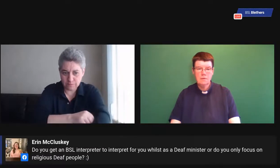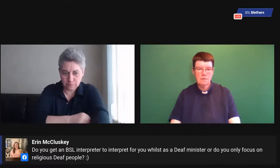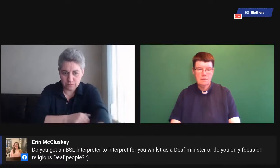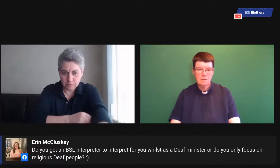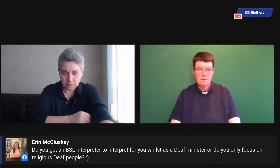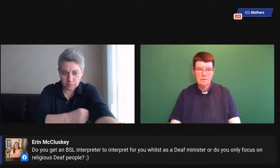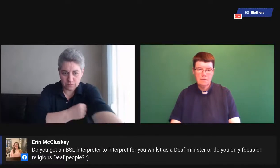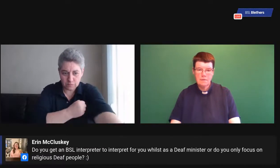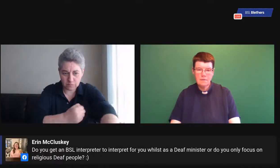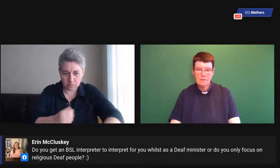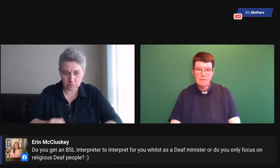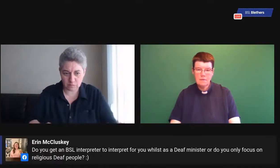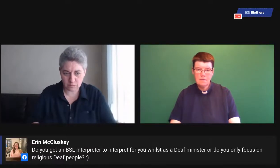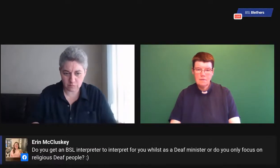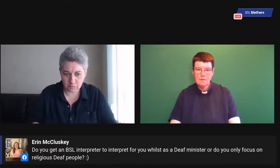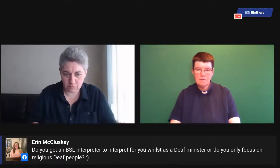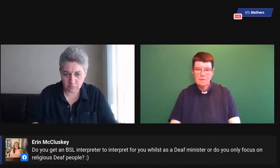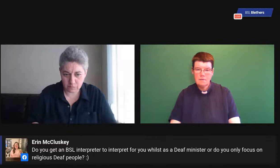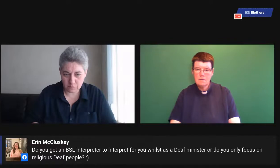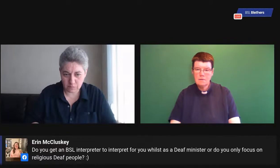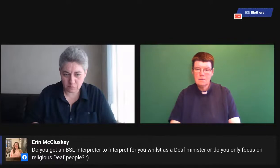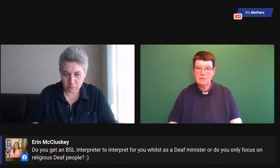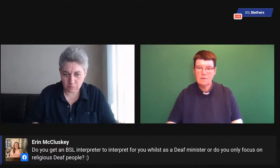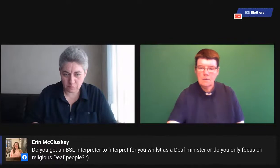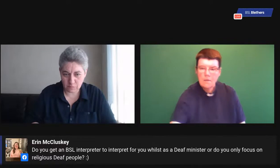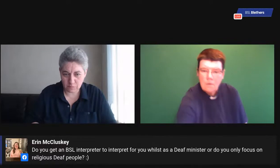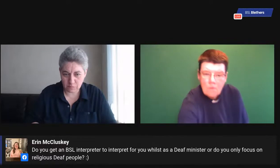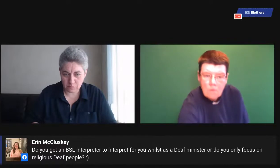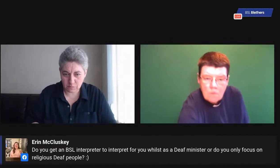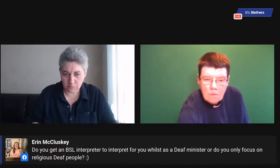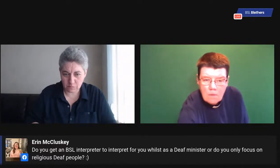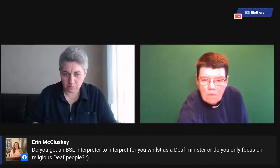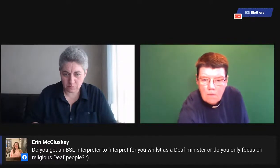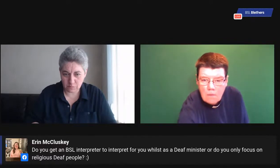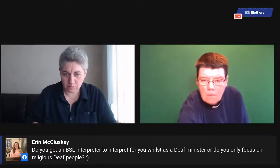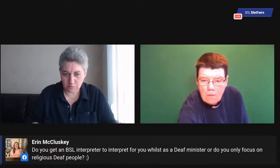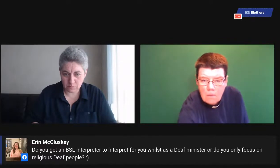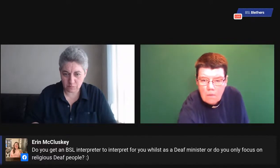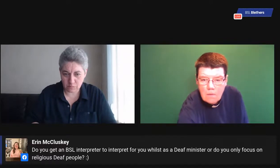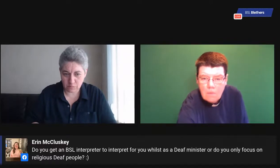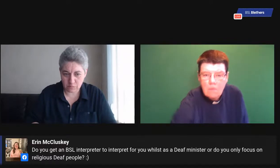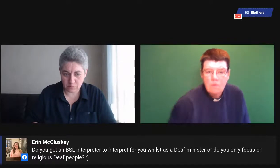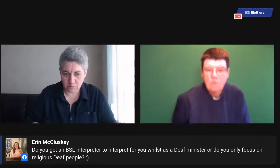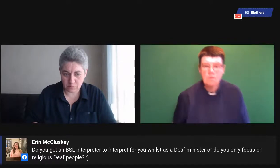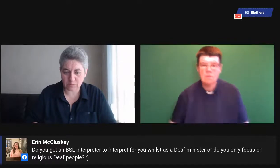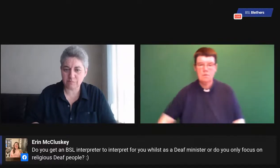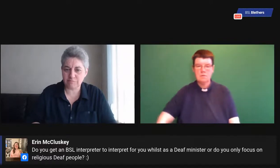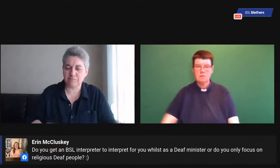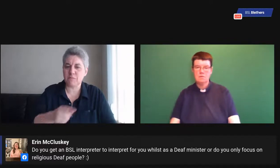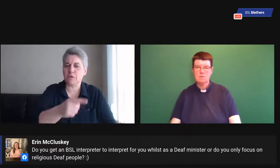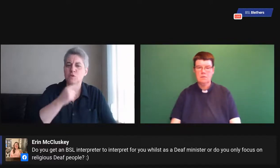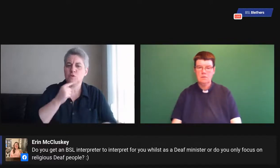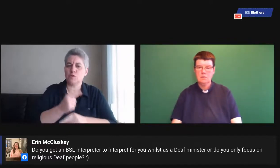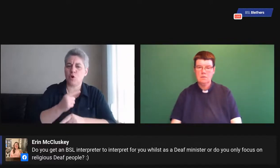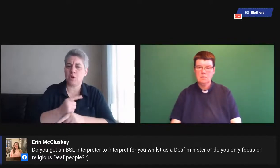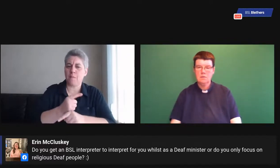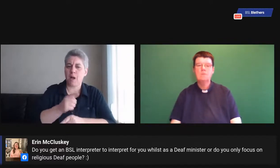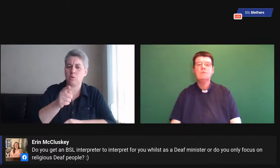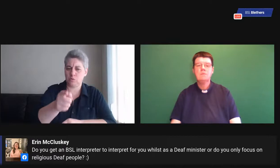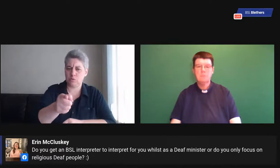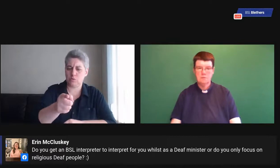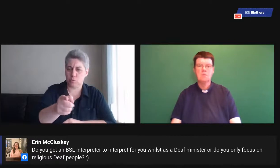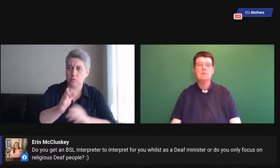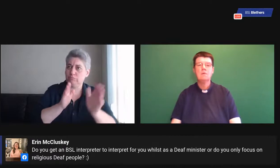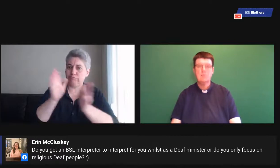just about to pop up on the screen. So the question says, do you get a BSL interpreter for you whilst you work as a